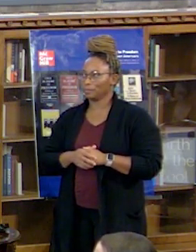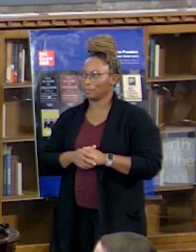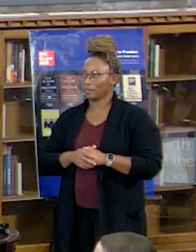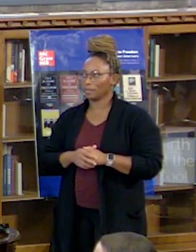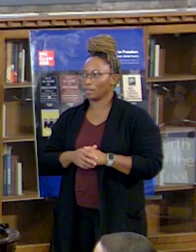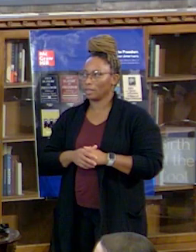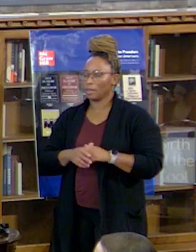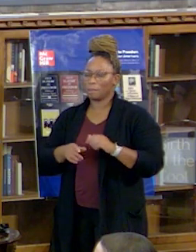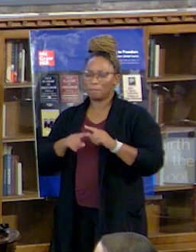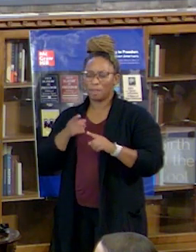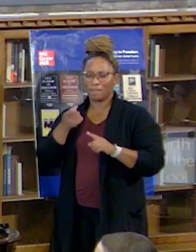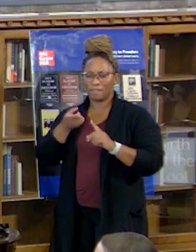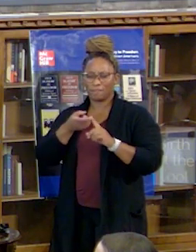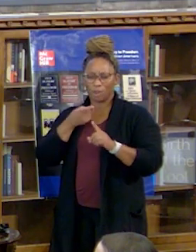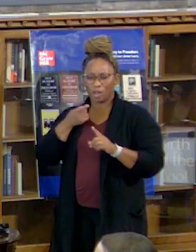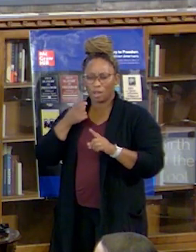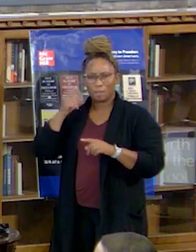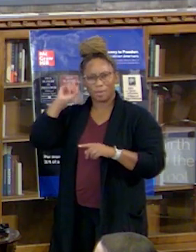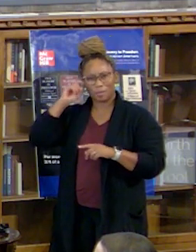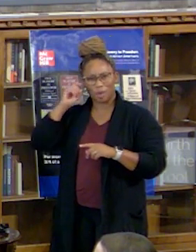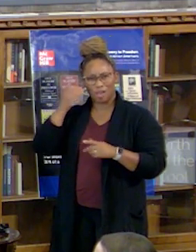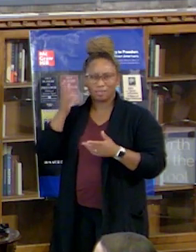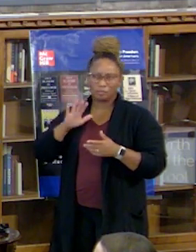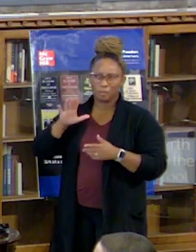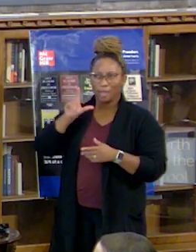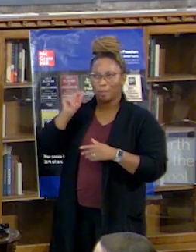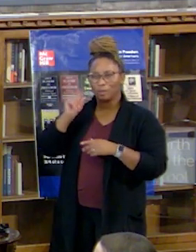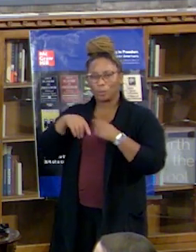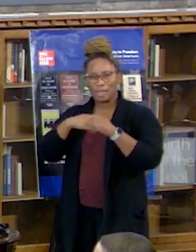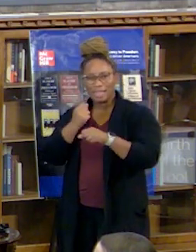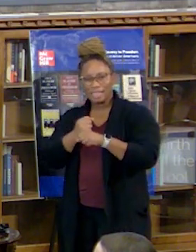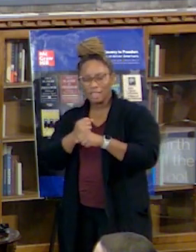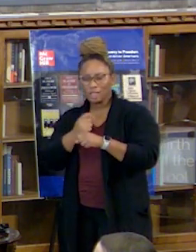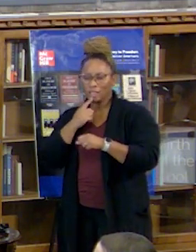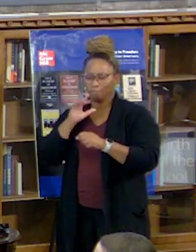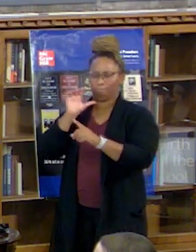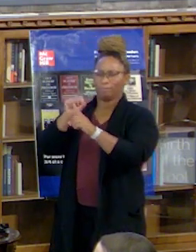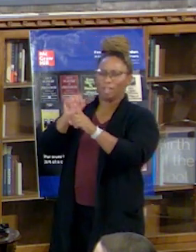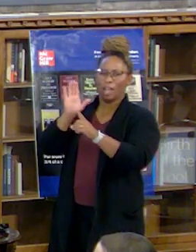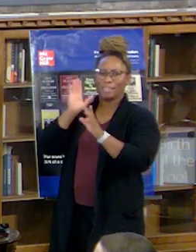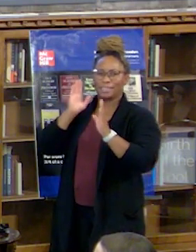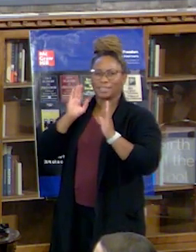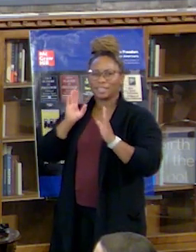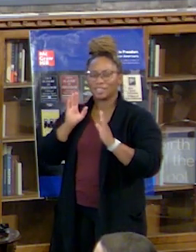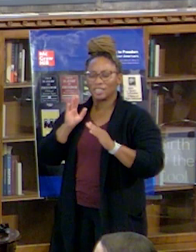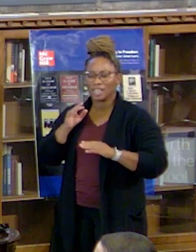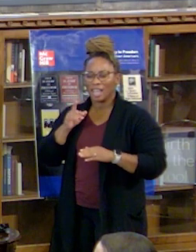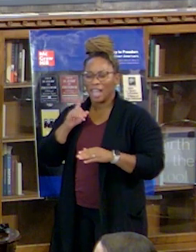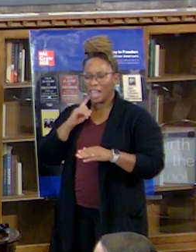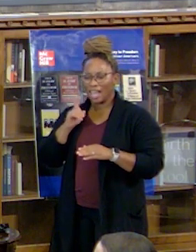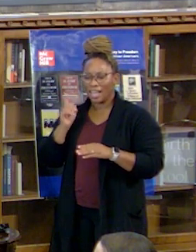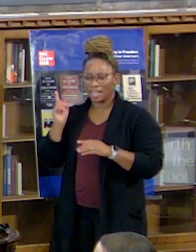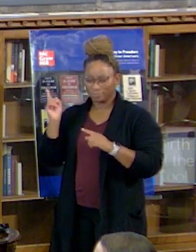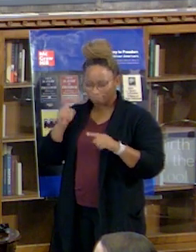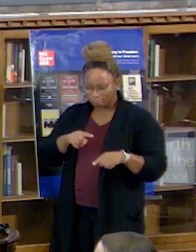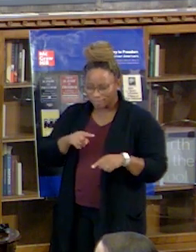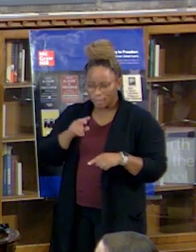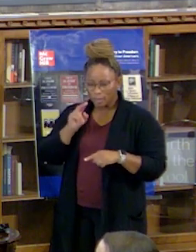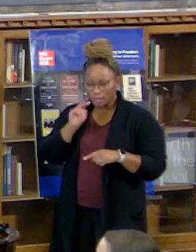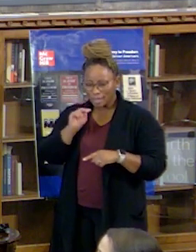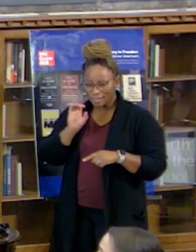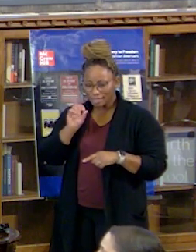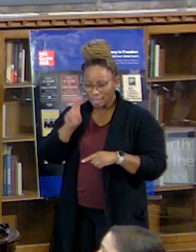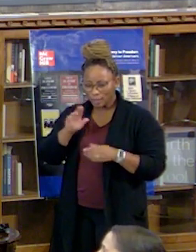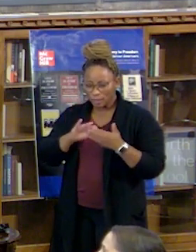coming out of the Bronx at that time for 20 years that caught his attention and he dropped out of northc central to